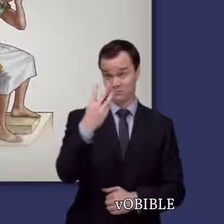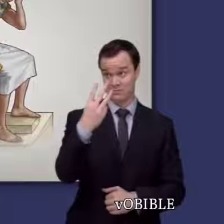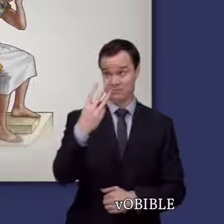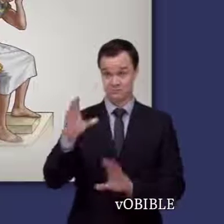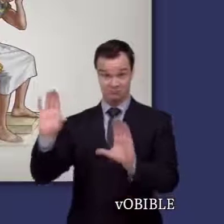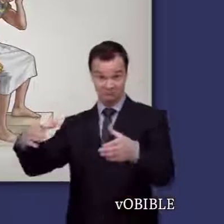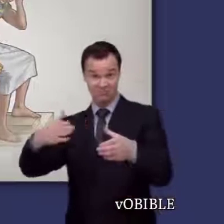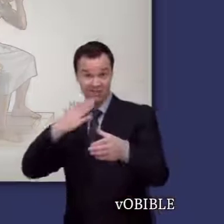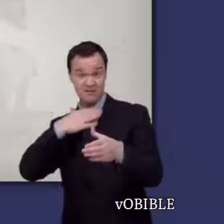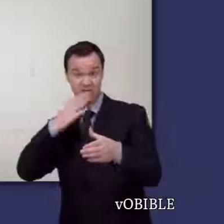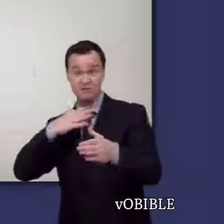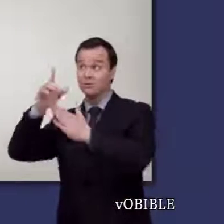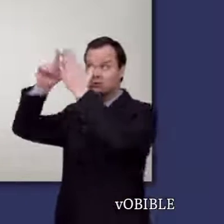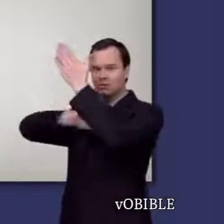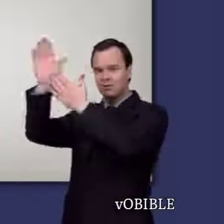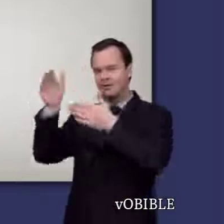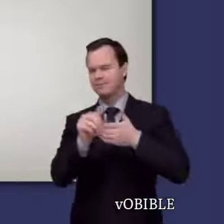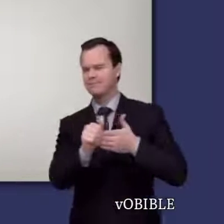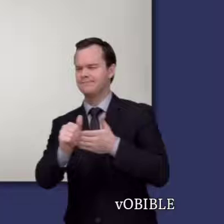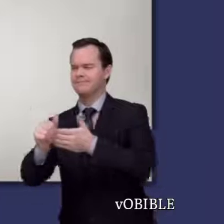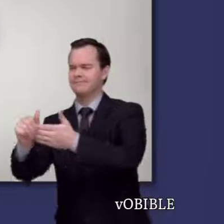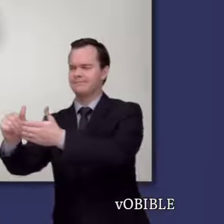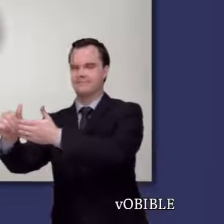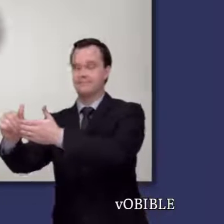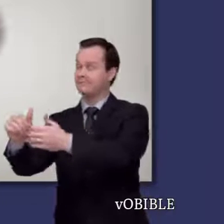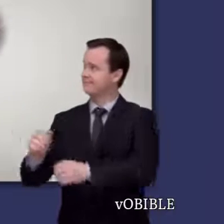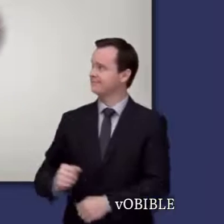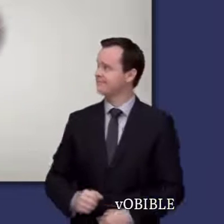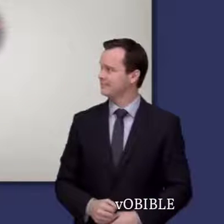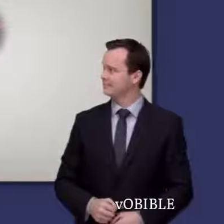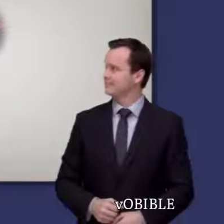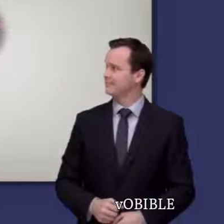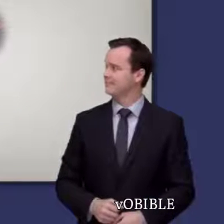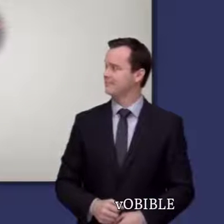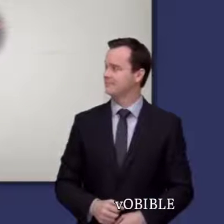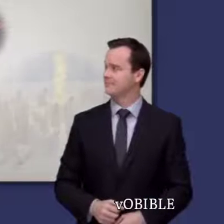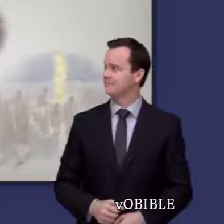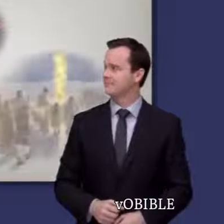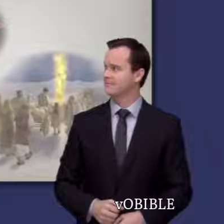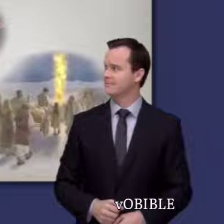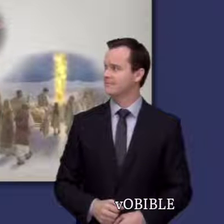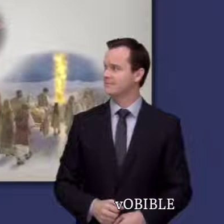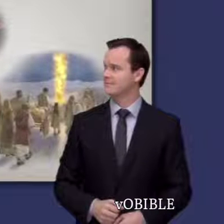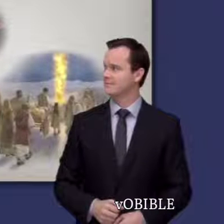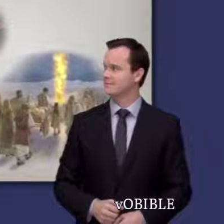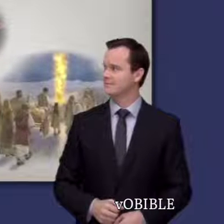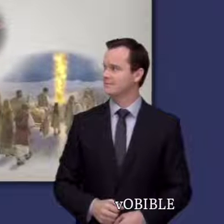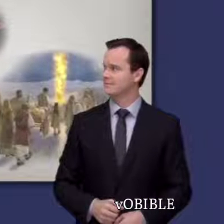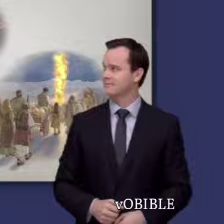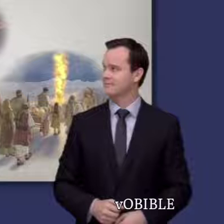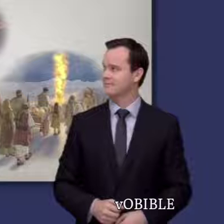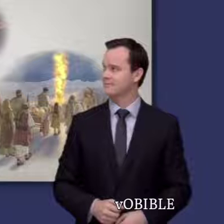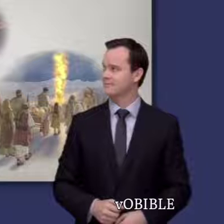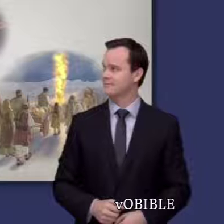to leave. In chapter 13, by means of a pillar of cloud by day and a pillar of